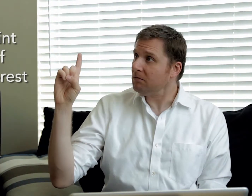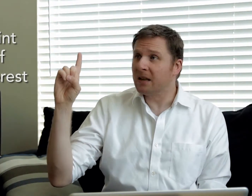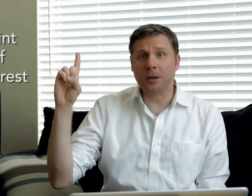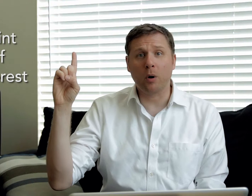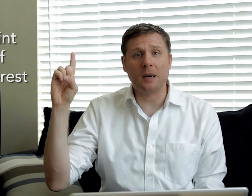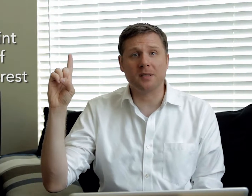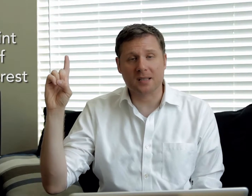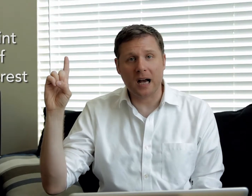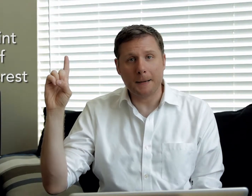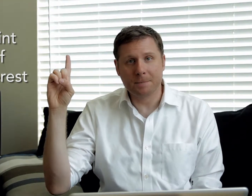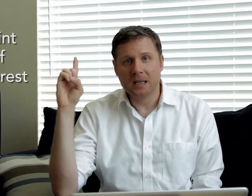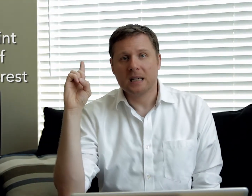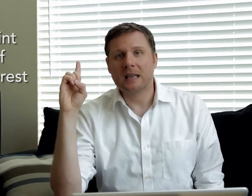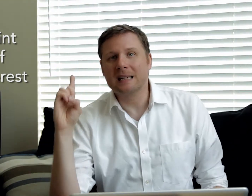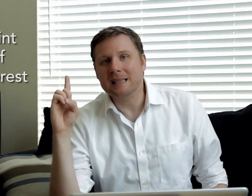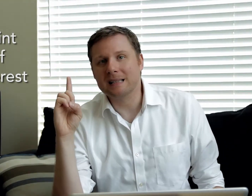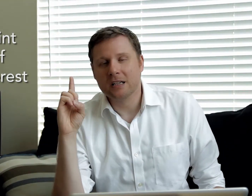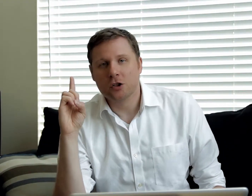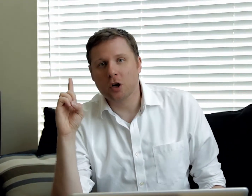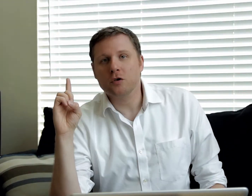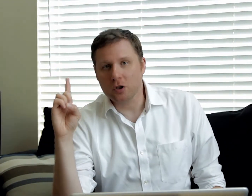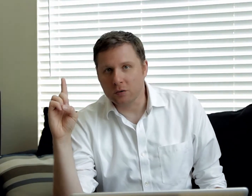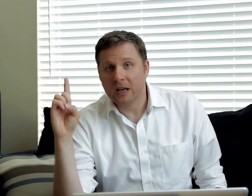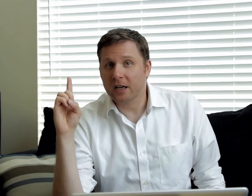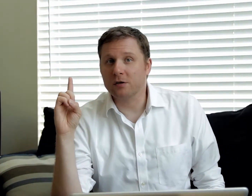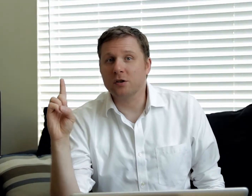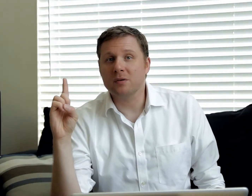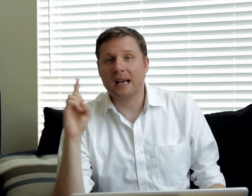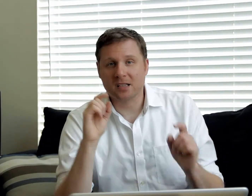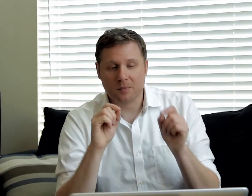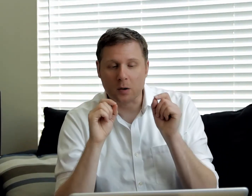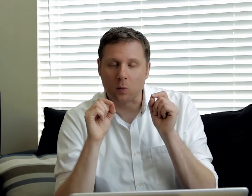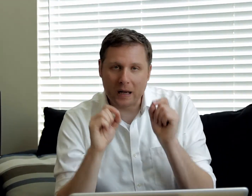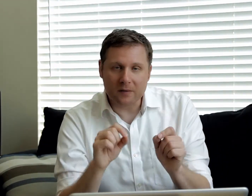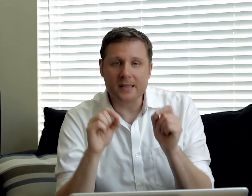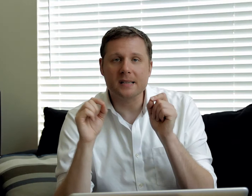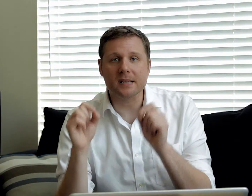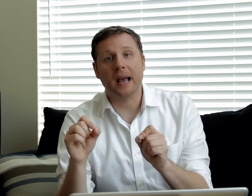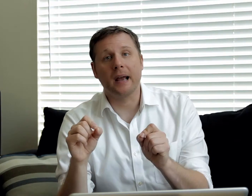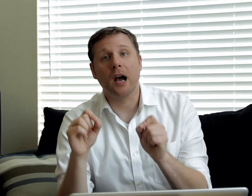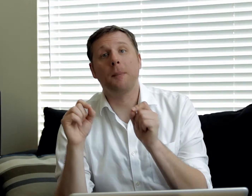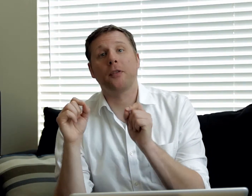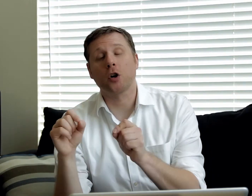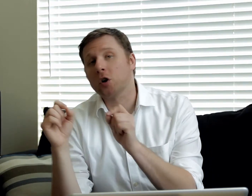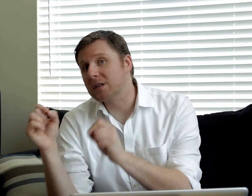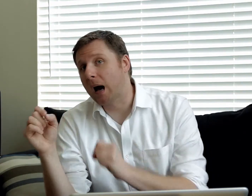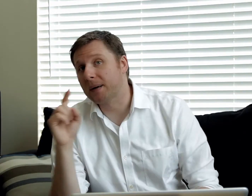like you're pointing up to the sky. This shows you that your student has something relevant to say about the current topic